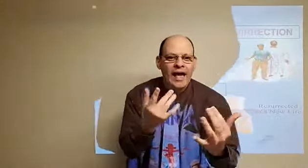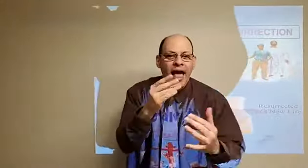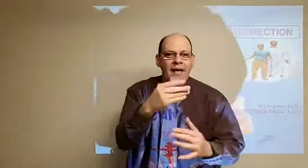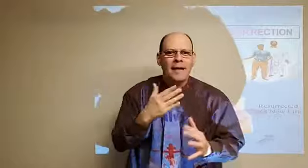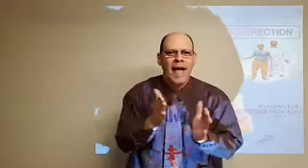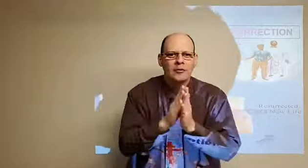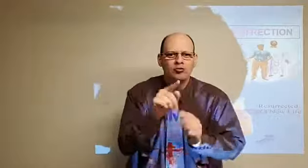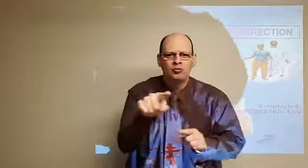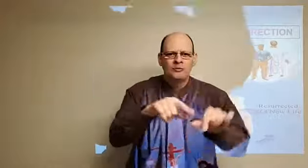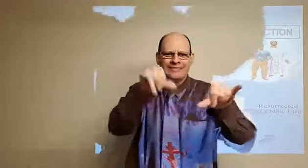Jesus said wait